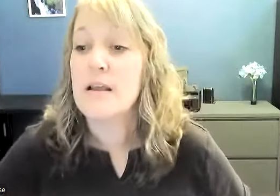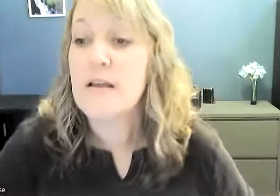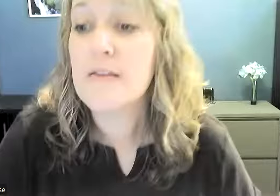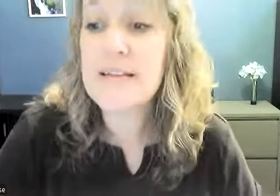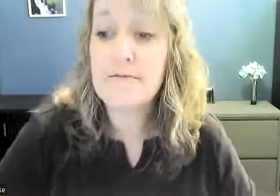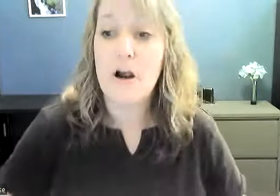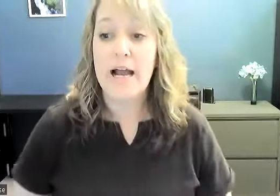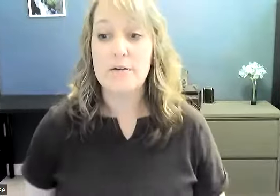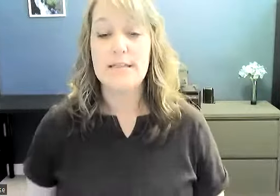The sign for Ireland